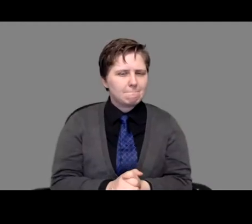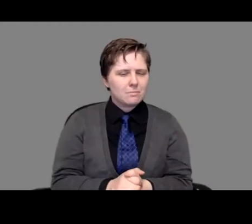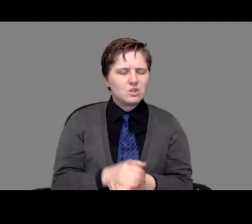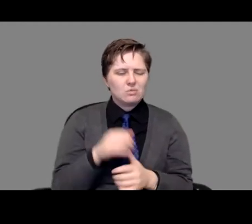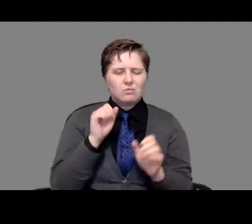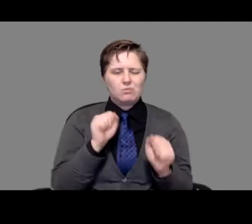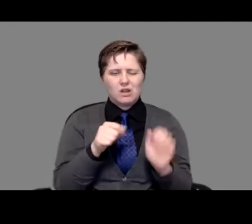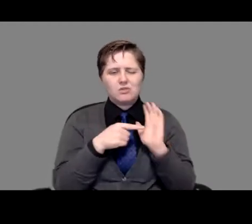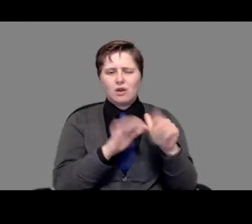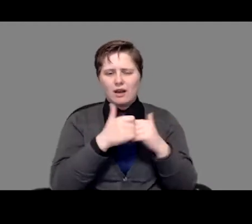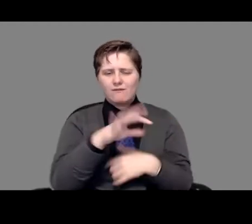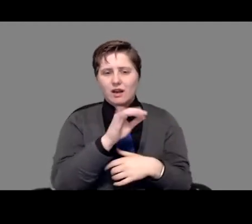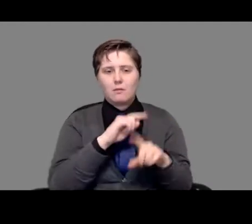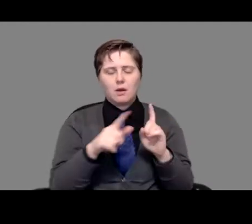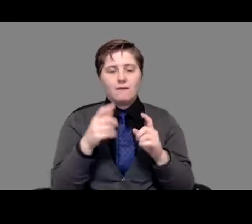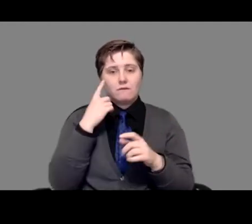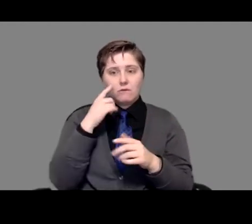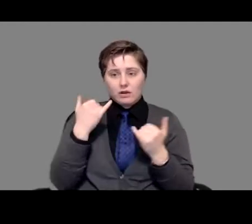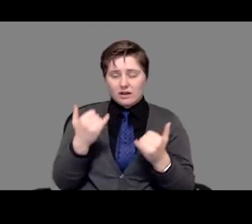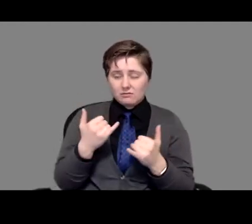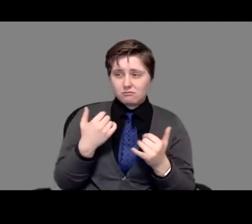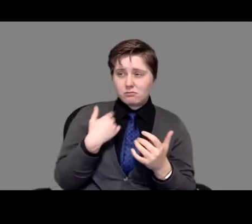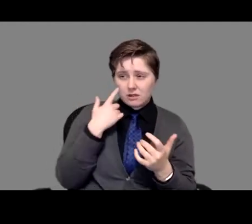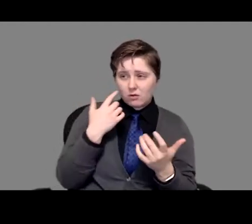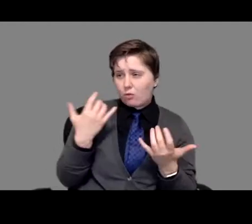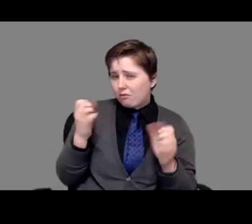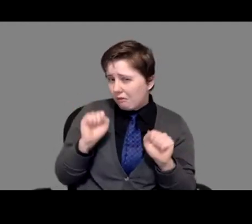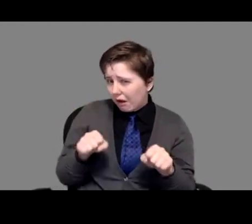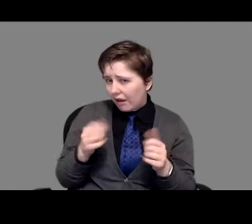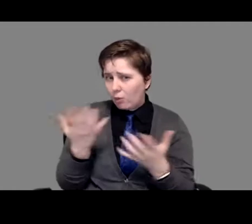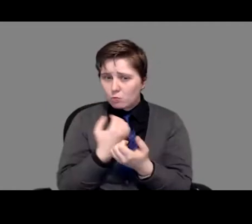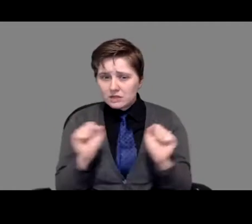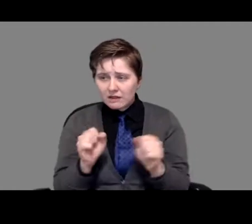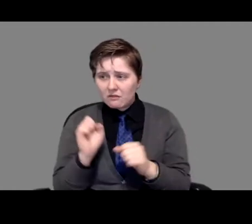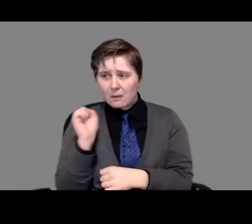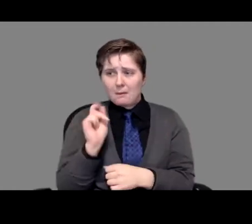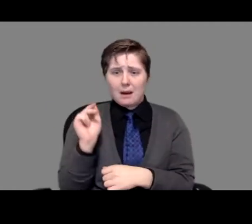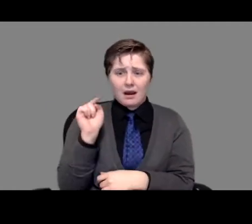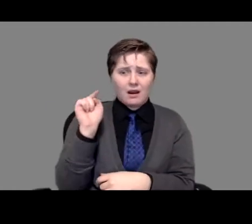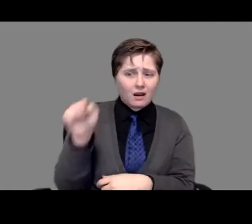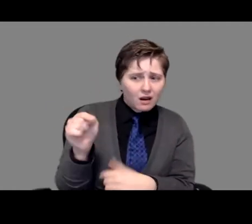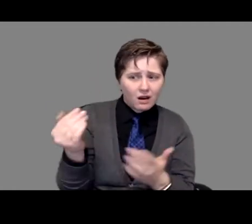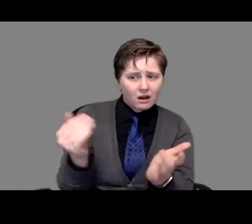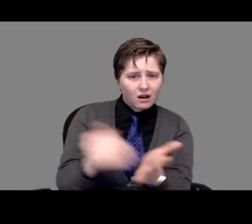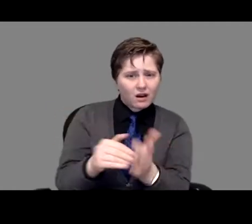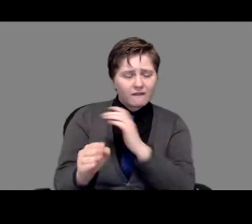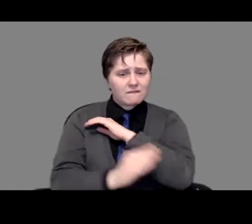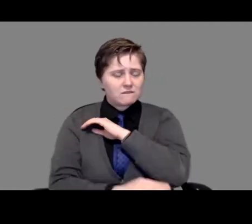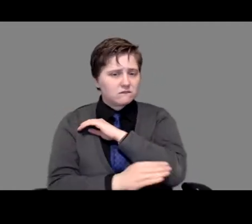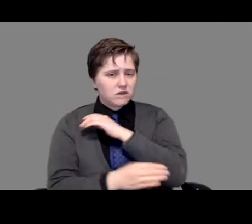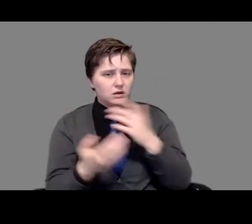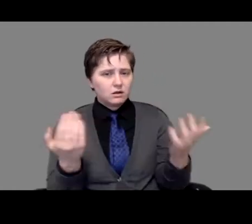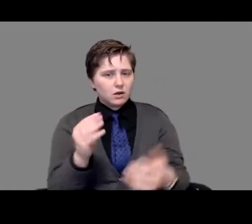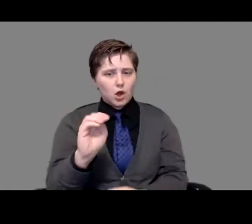But we're looking at midterm when we can we, what's safe, when can we go back out? And then the fall with things like